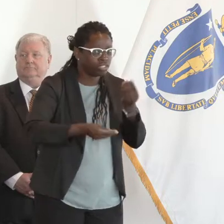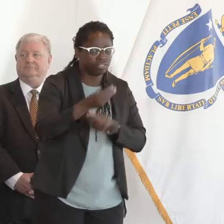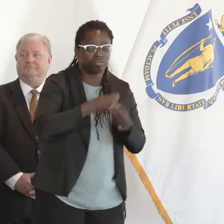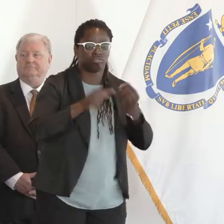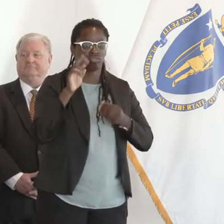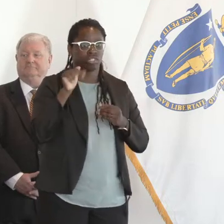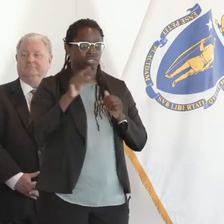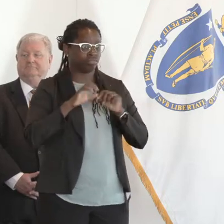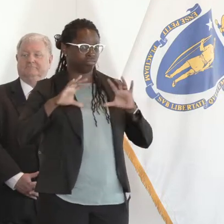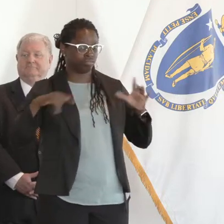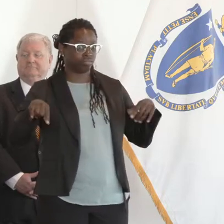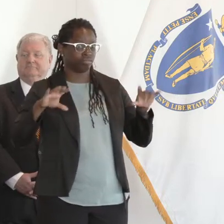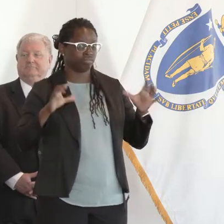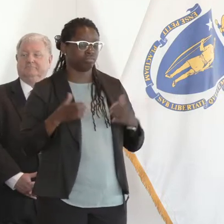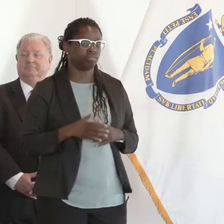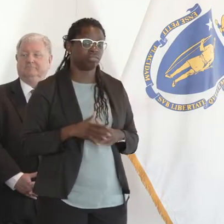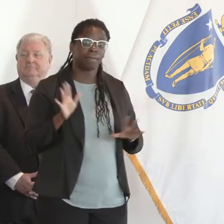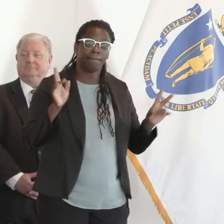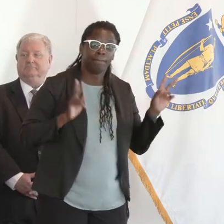people,